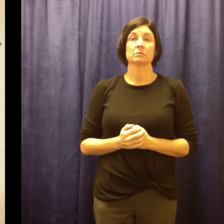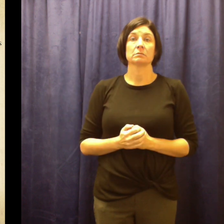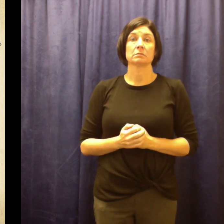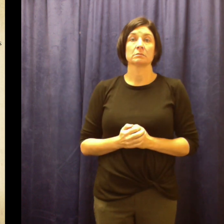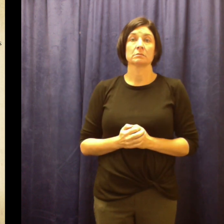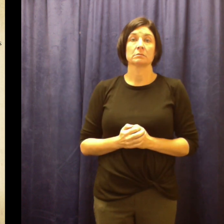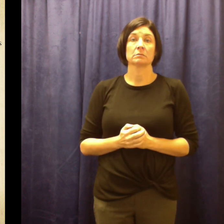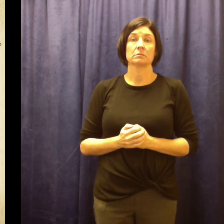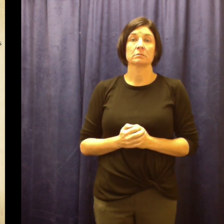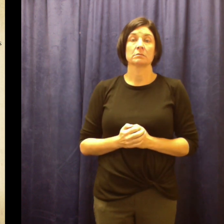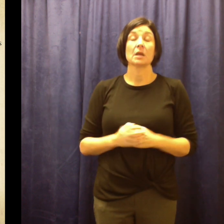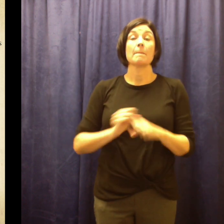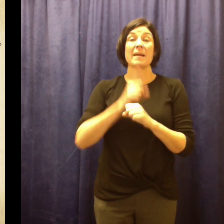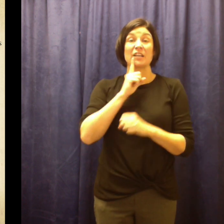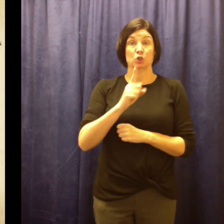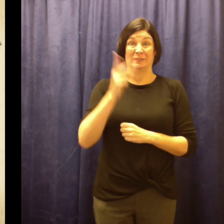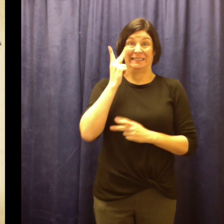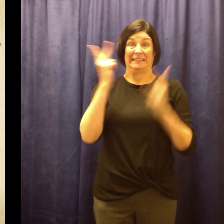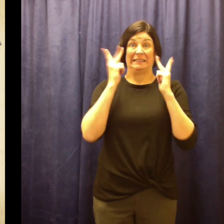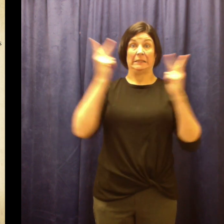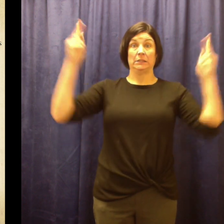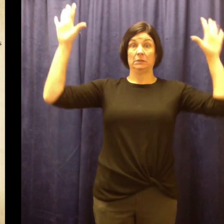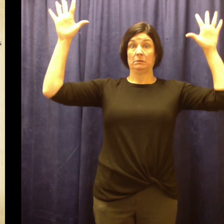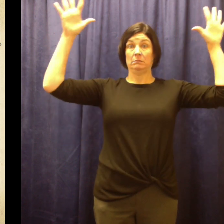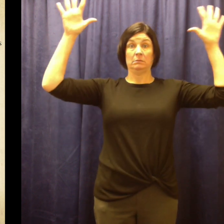Keep hands visible at all times.